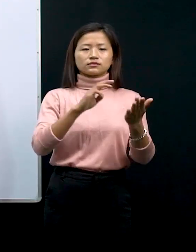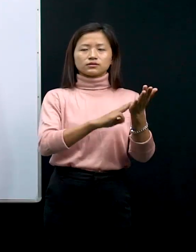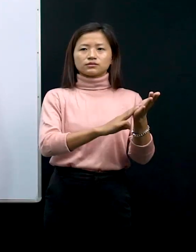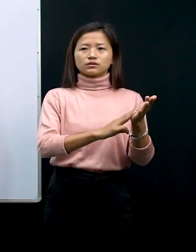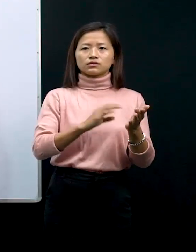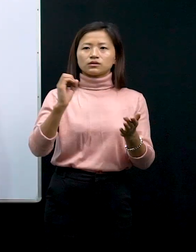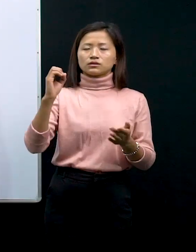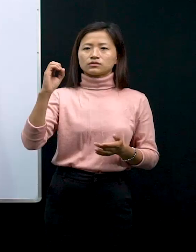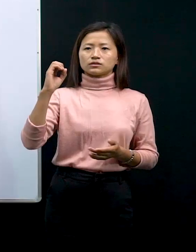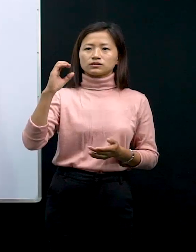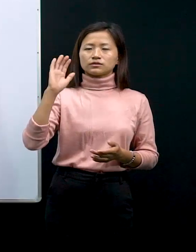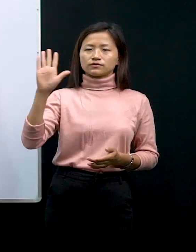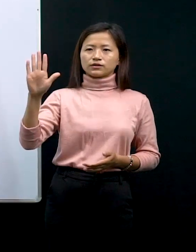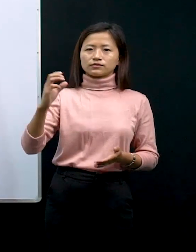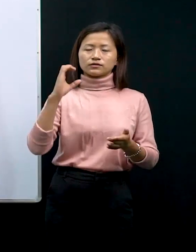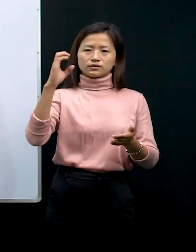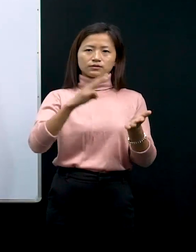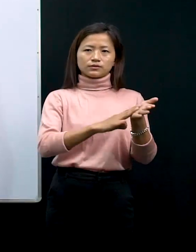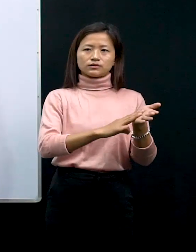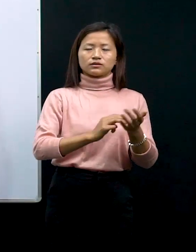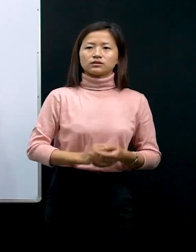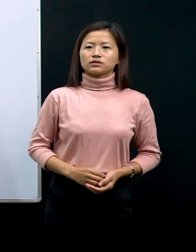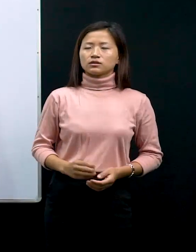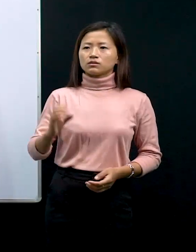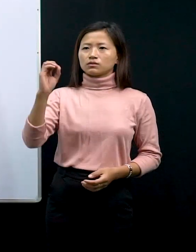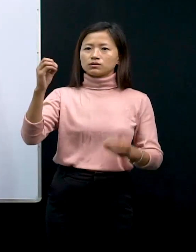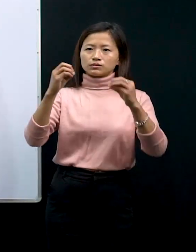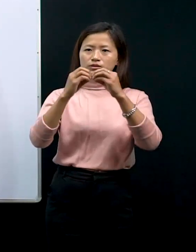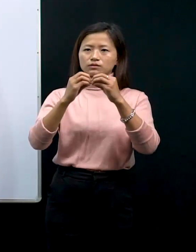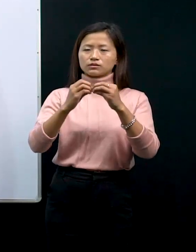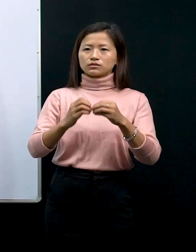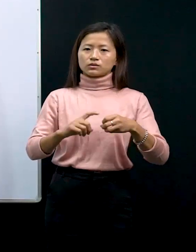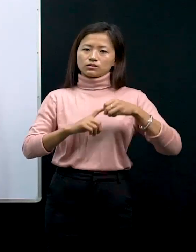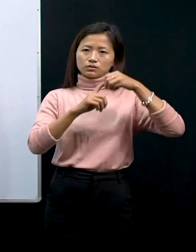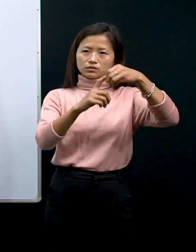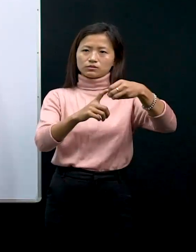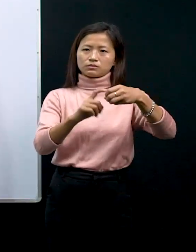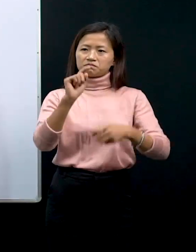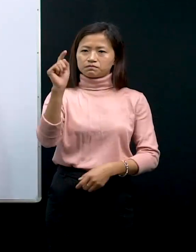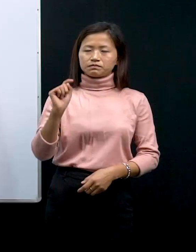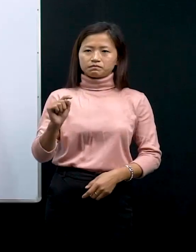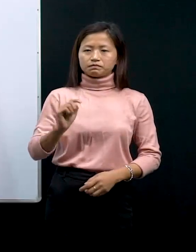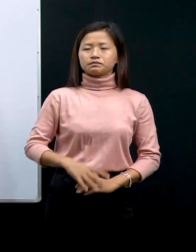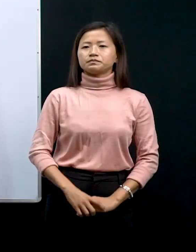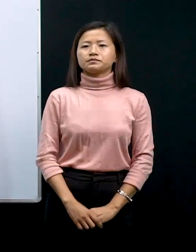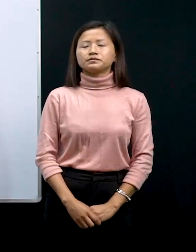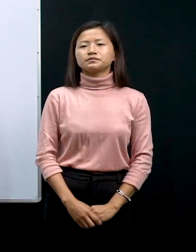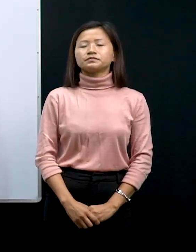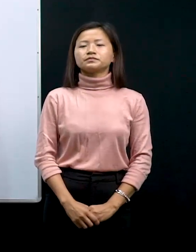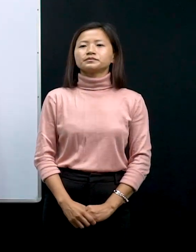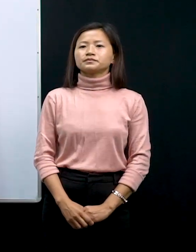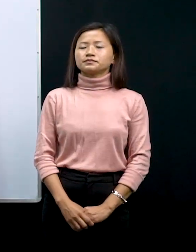much? 5 centimeter. OB equal question marks.